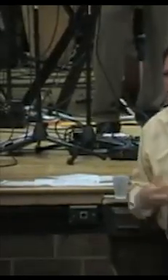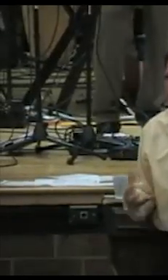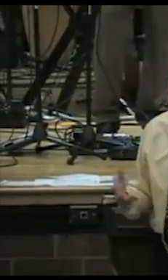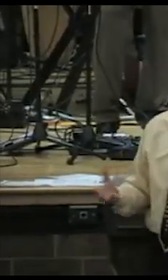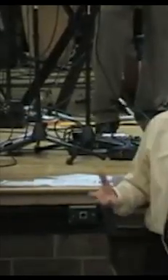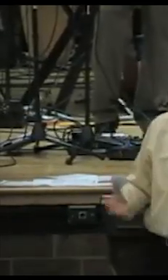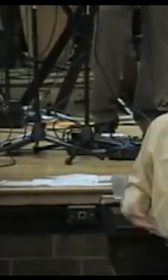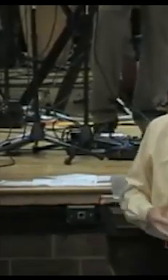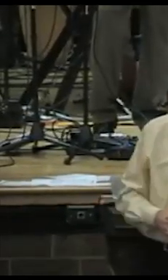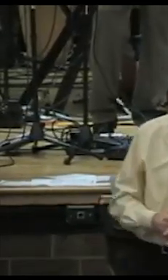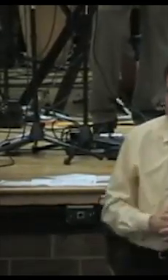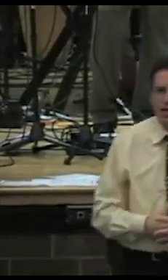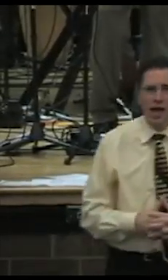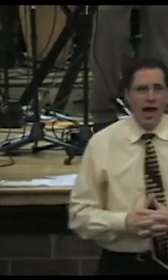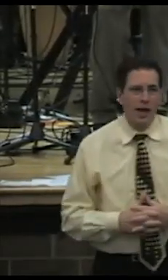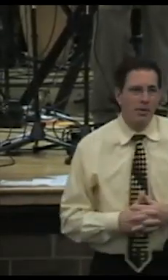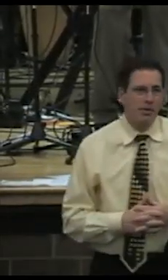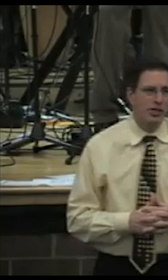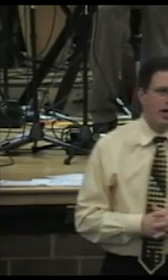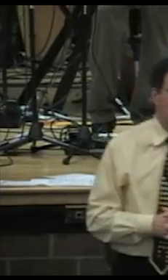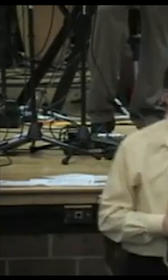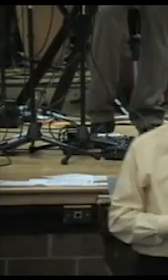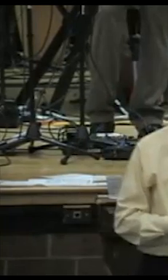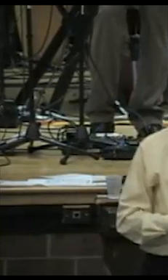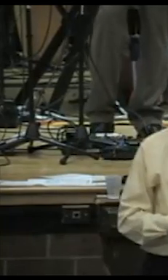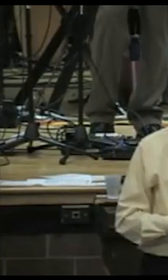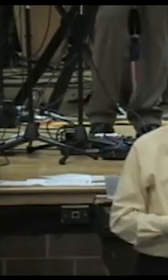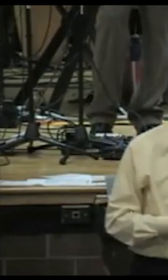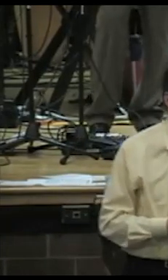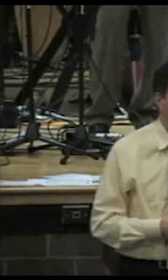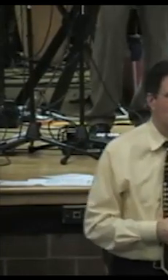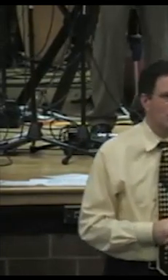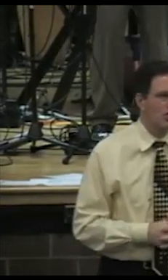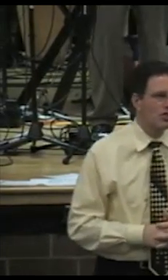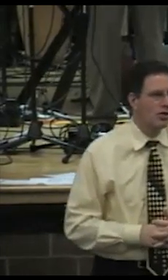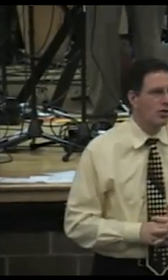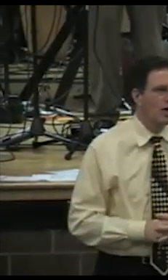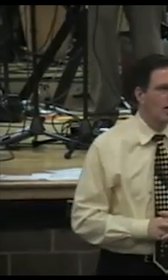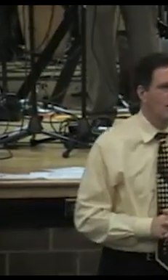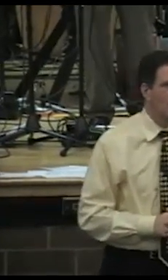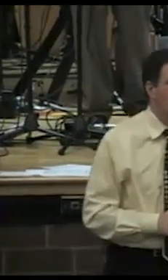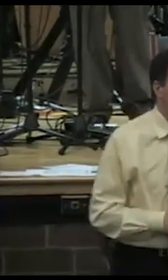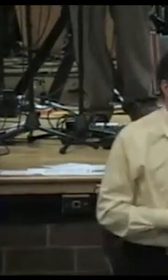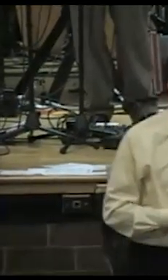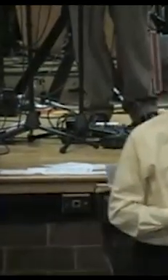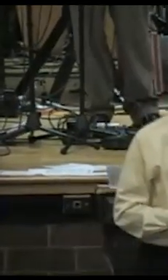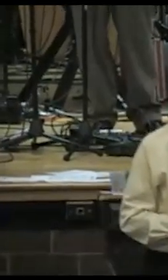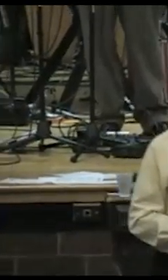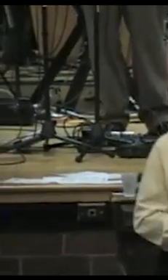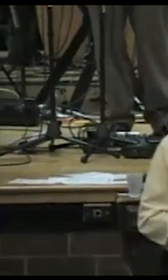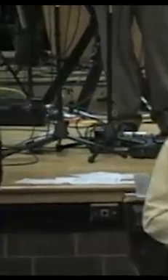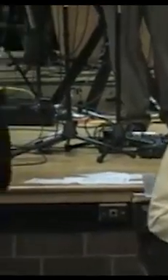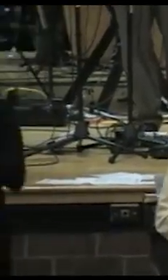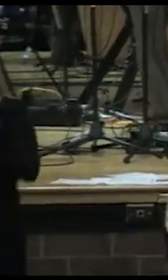little bit on unity and how to keep the unity. And I'm going to be sharing some of the stupid things churches do to